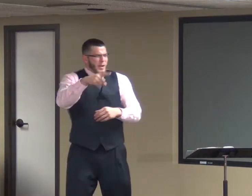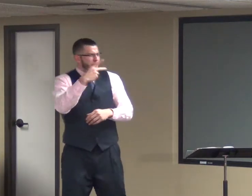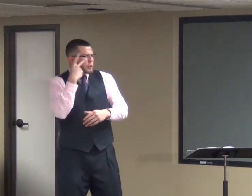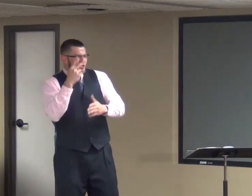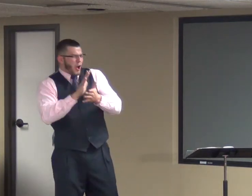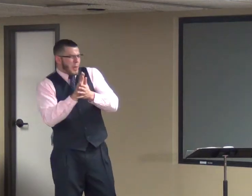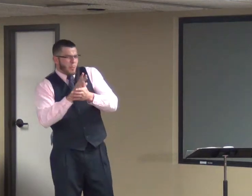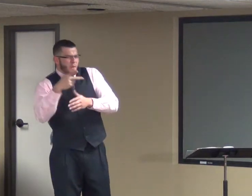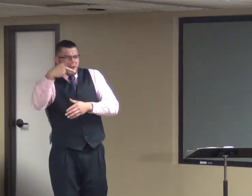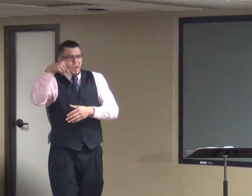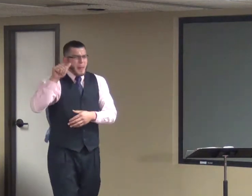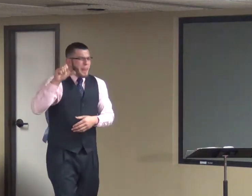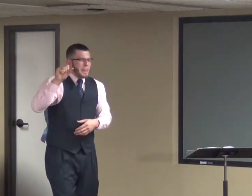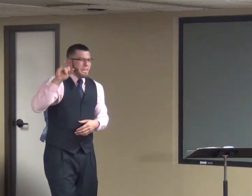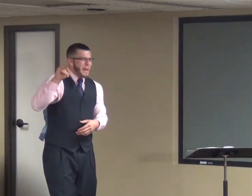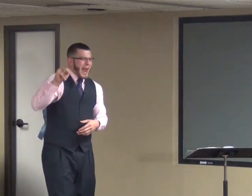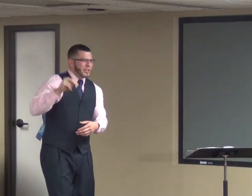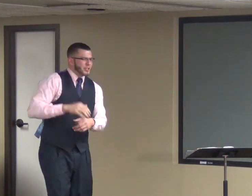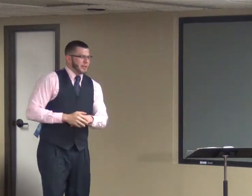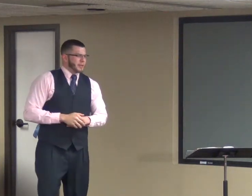of you saw the movie The Passion.